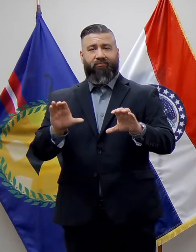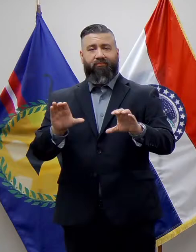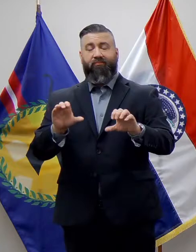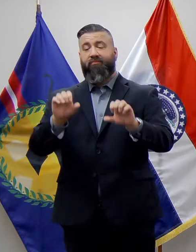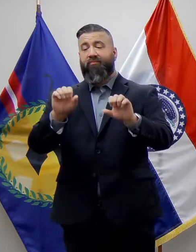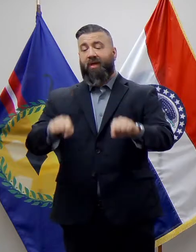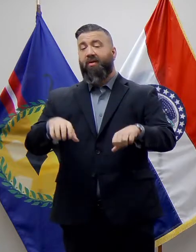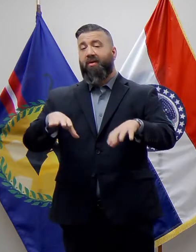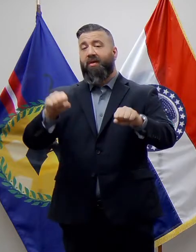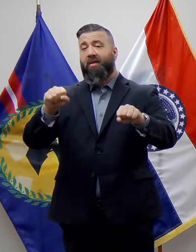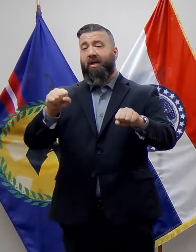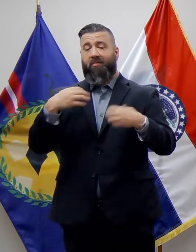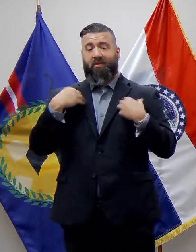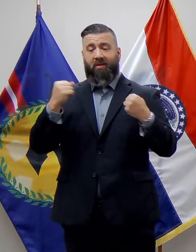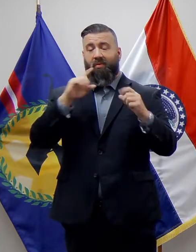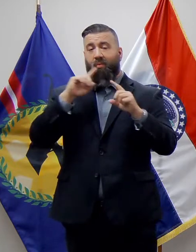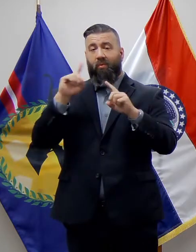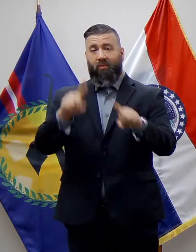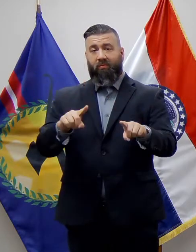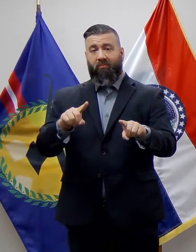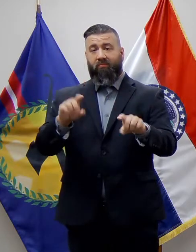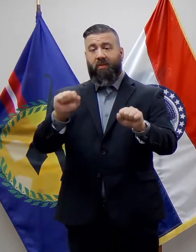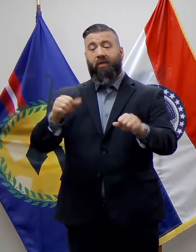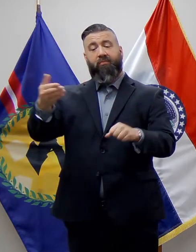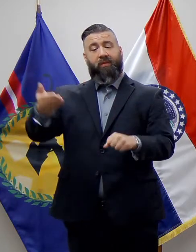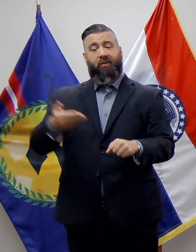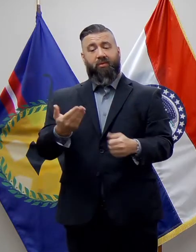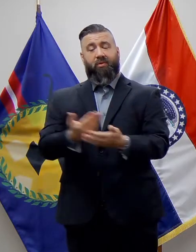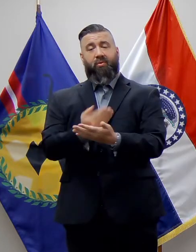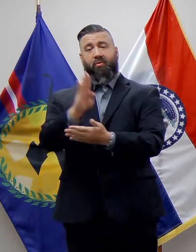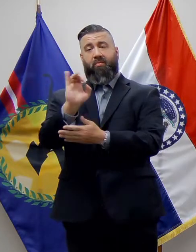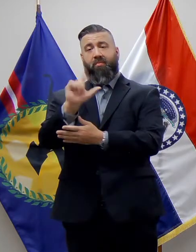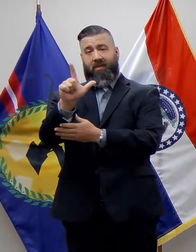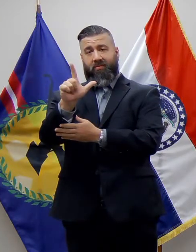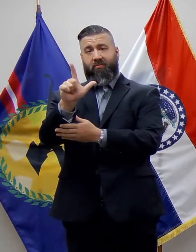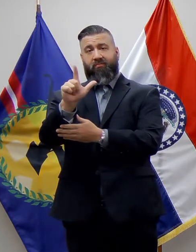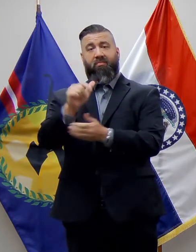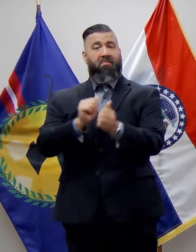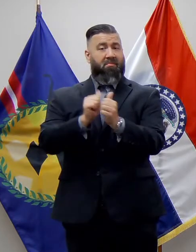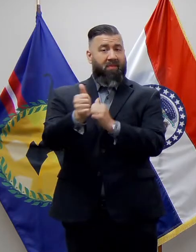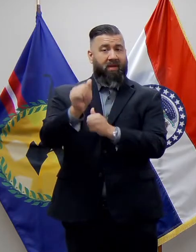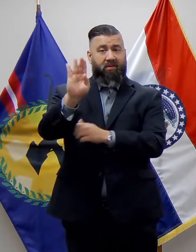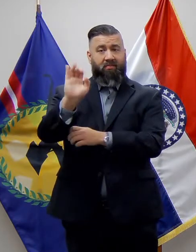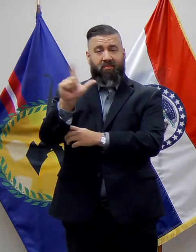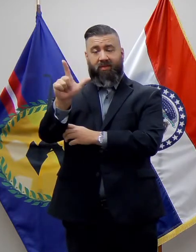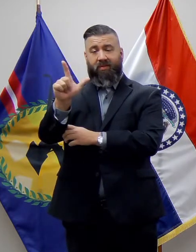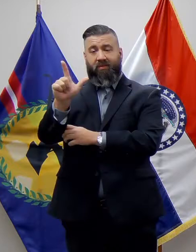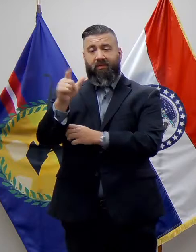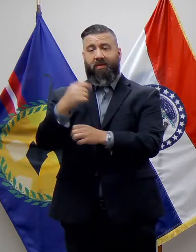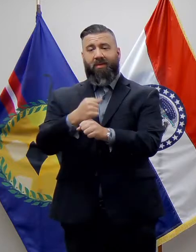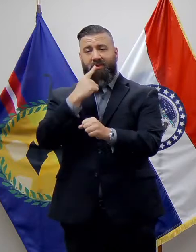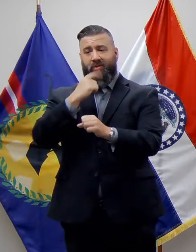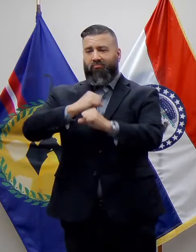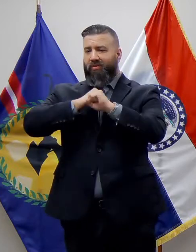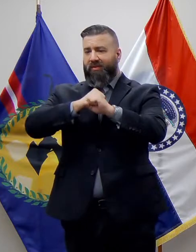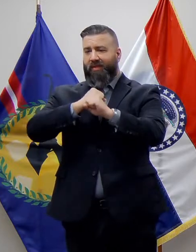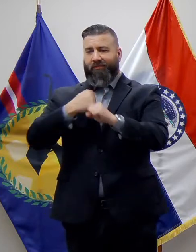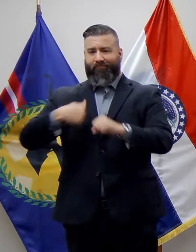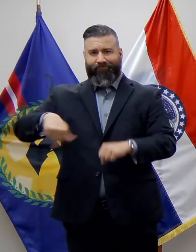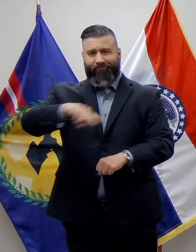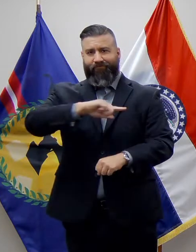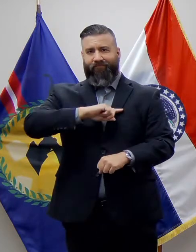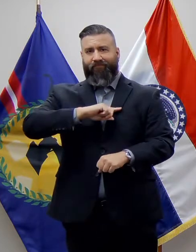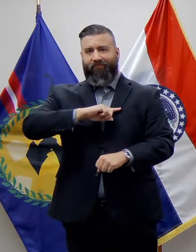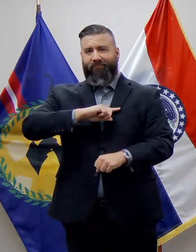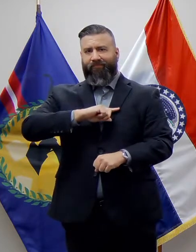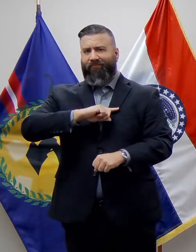the health order, they could introduce a bill and pass a bill, and they could help keep our residents safe, but that's not the priority.